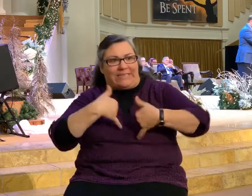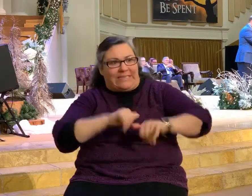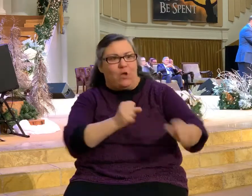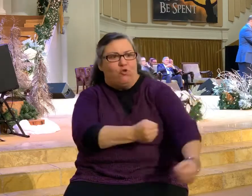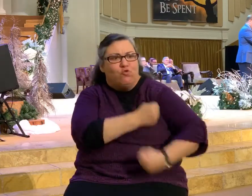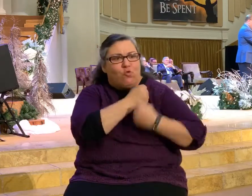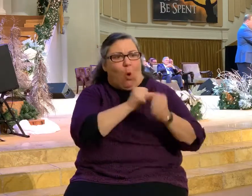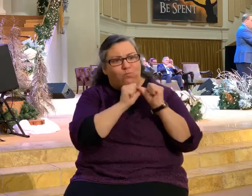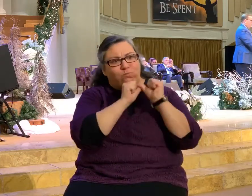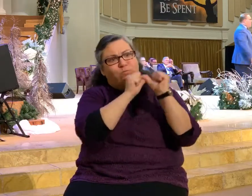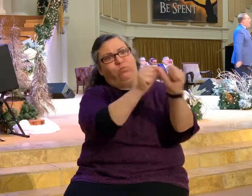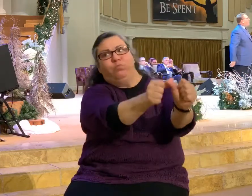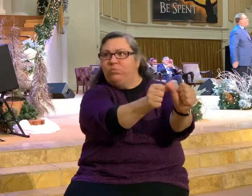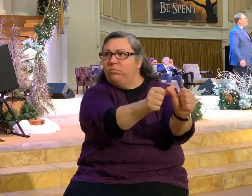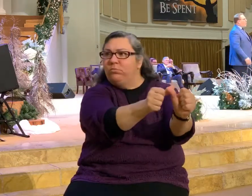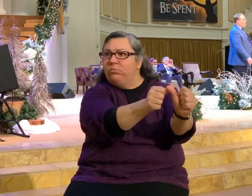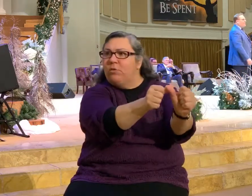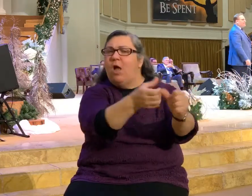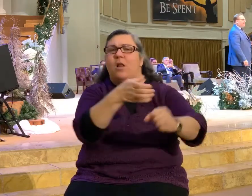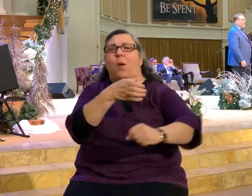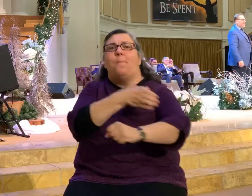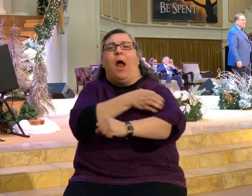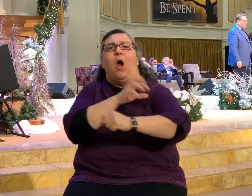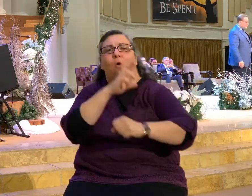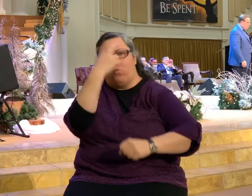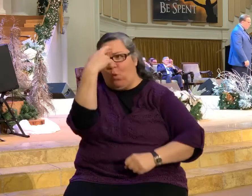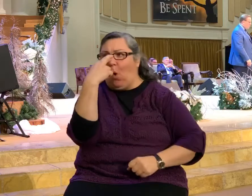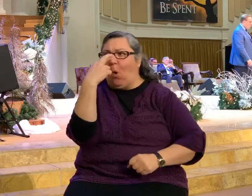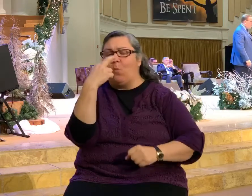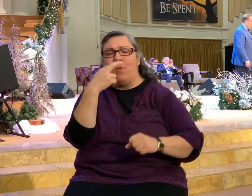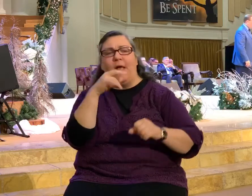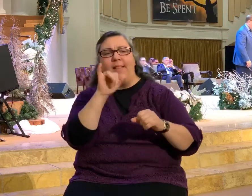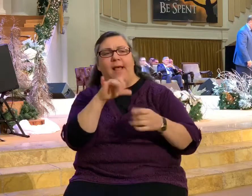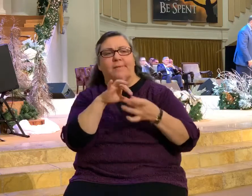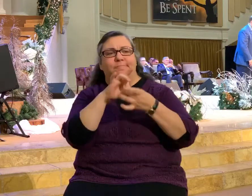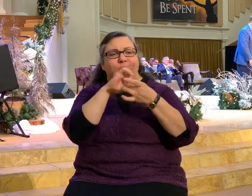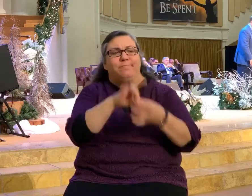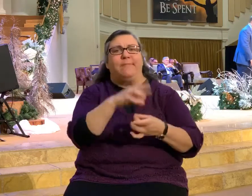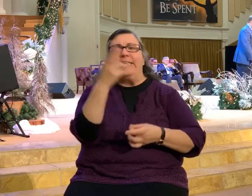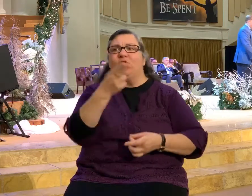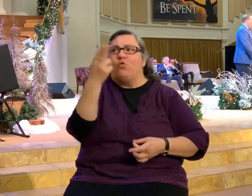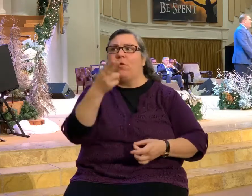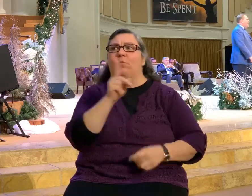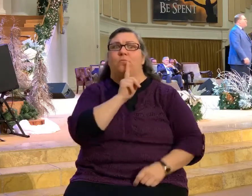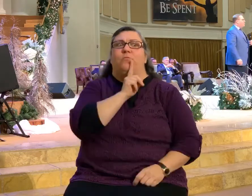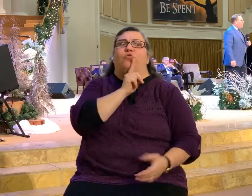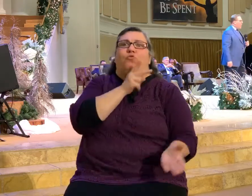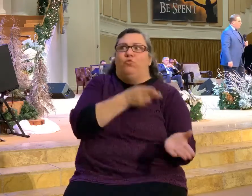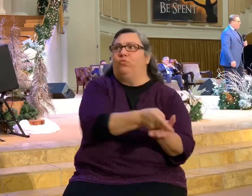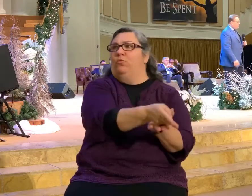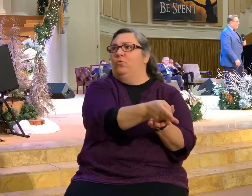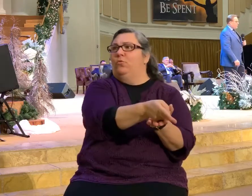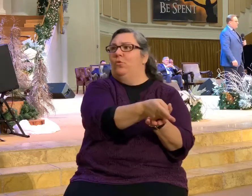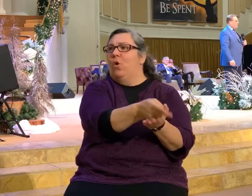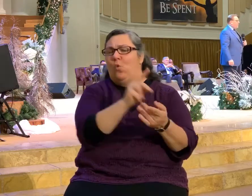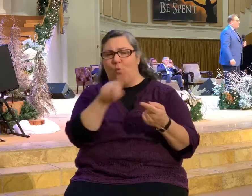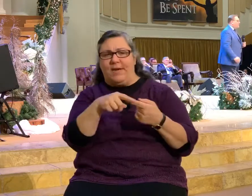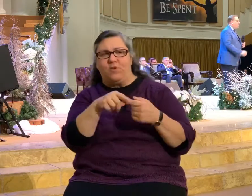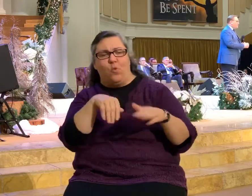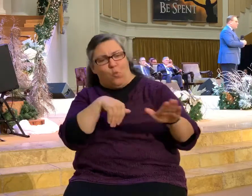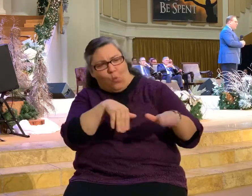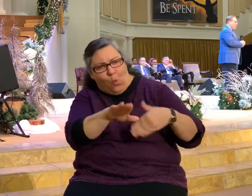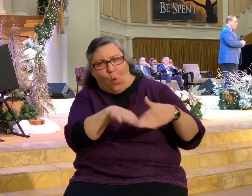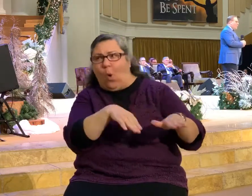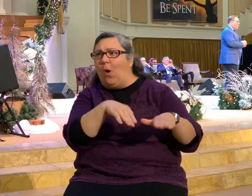strongly standing. Power of Rome is a historical reality. And as you walk the streets